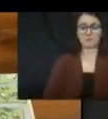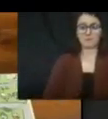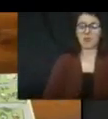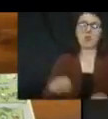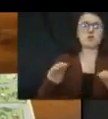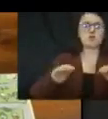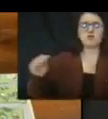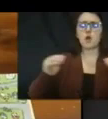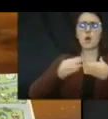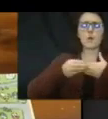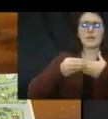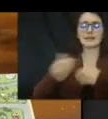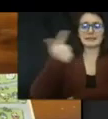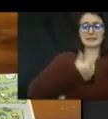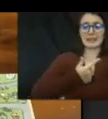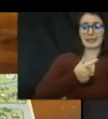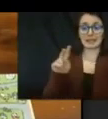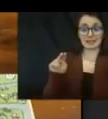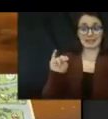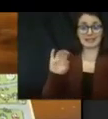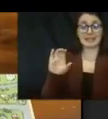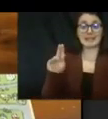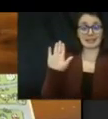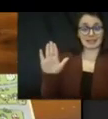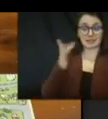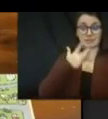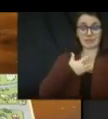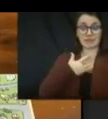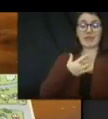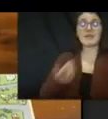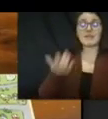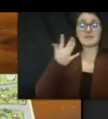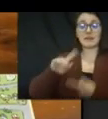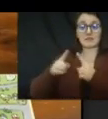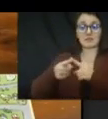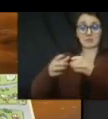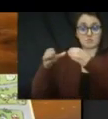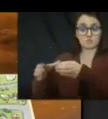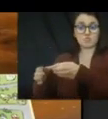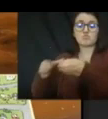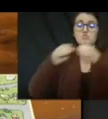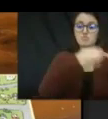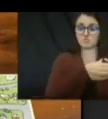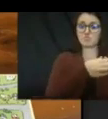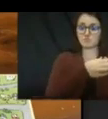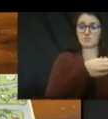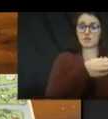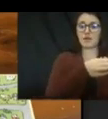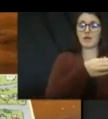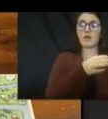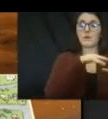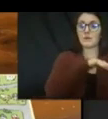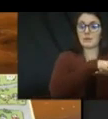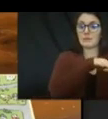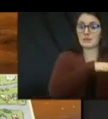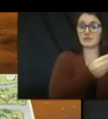No Plastic Day. It's Nick's birthday, and the 5 friends are taking the ferry to the island for a picnic. Nick has been learning about